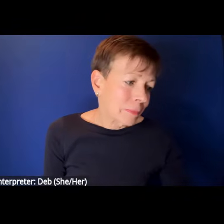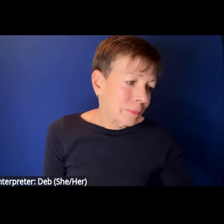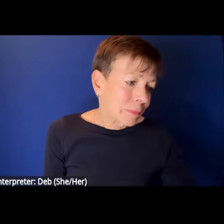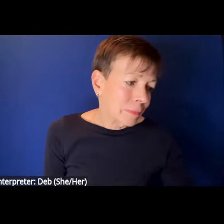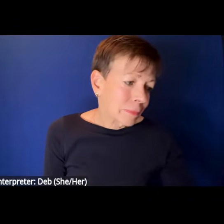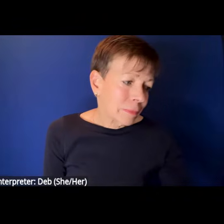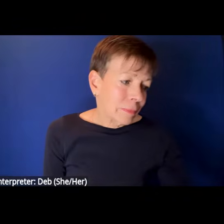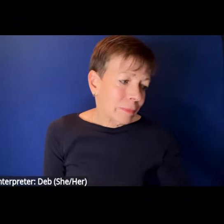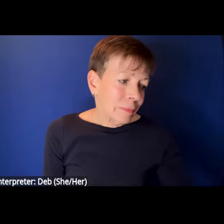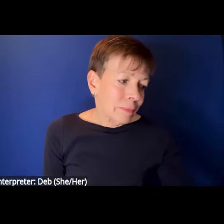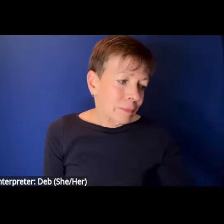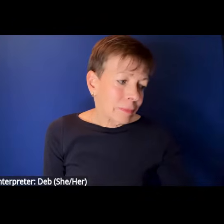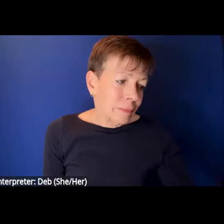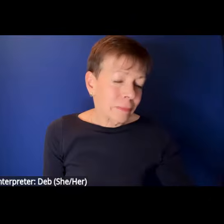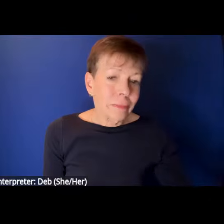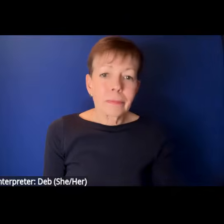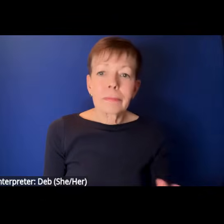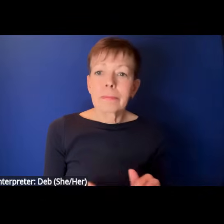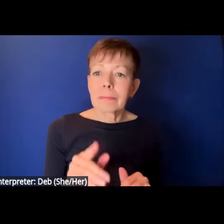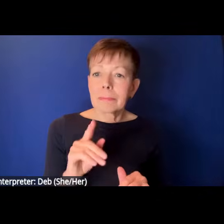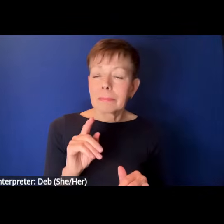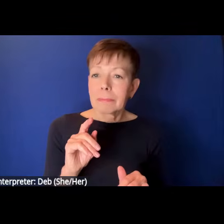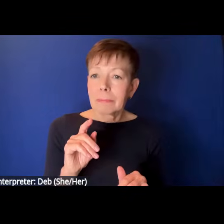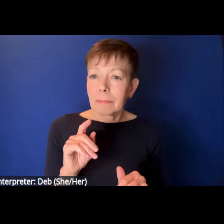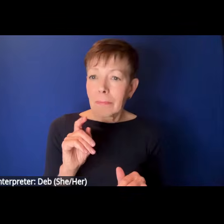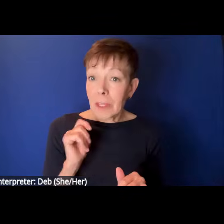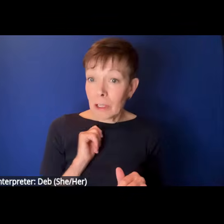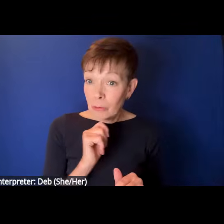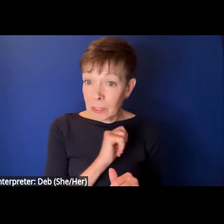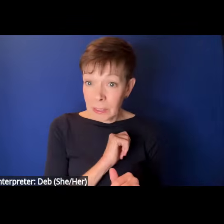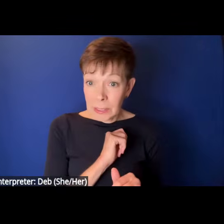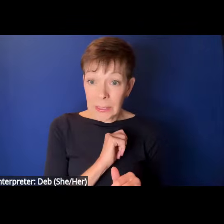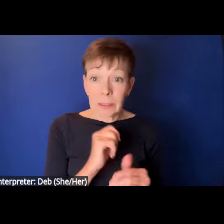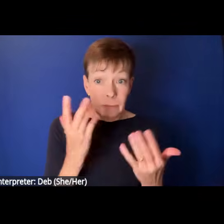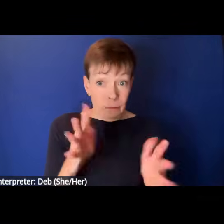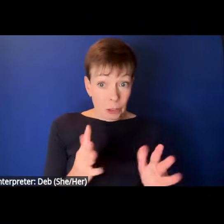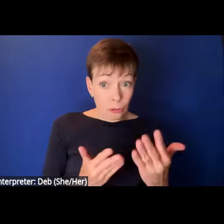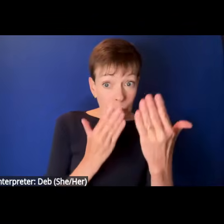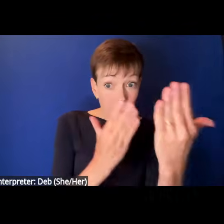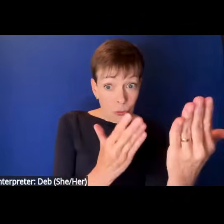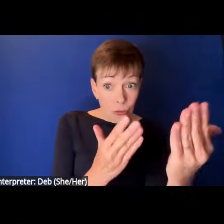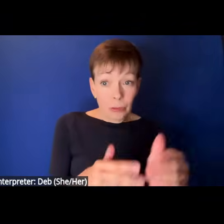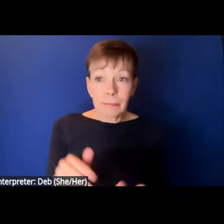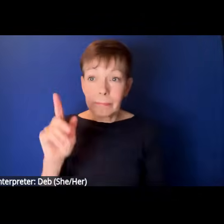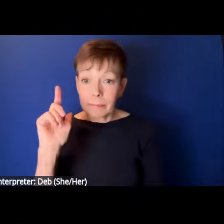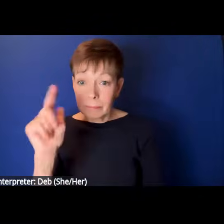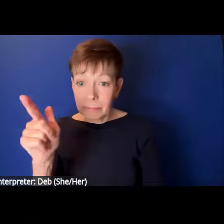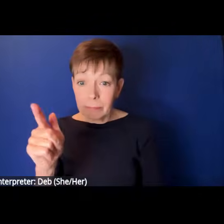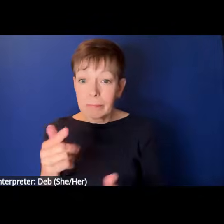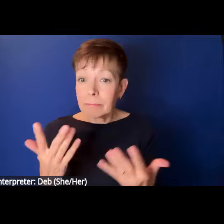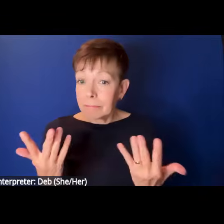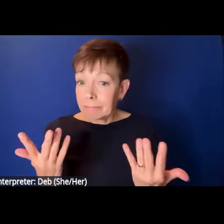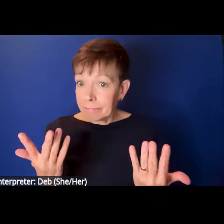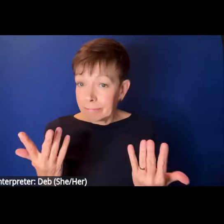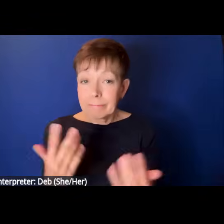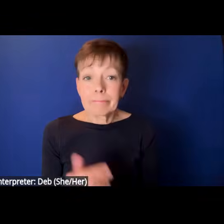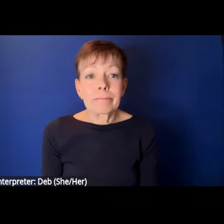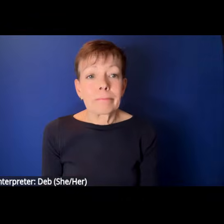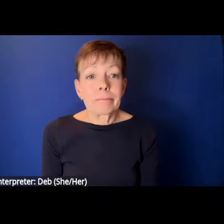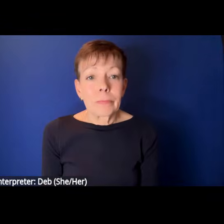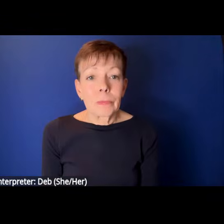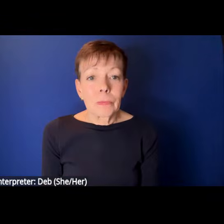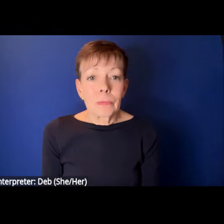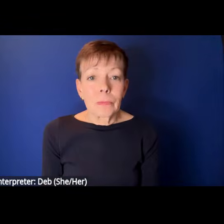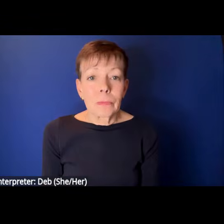We have against Secretary Treasurer, we have a second minute, and you've recorded those. Okay, wonderful. Okay, so I'm just gonna open